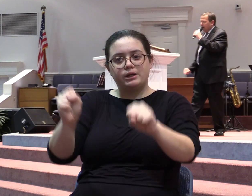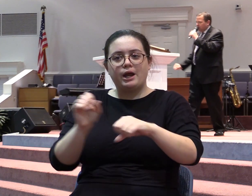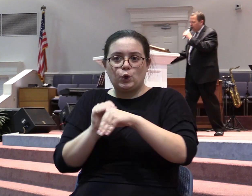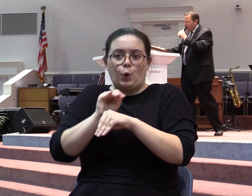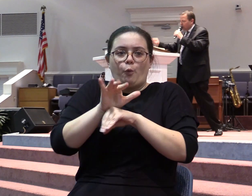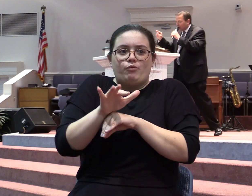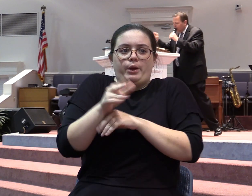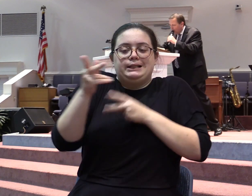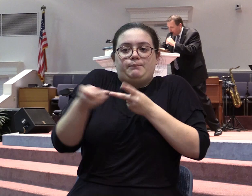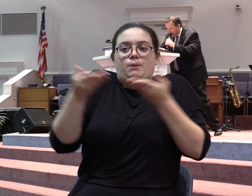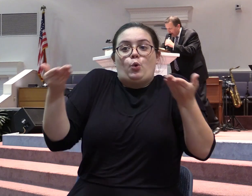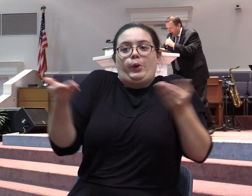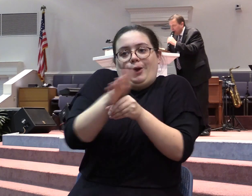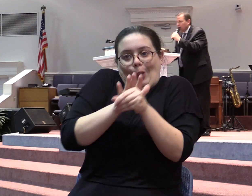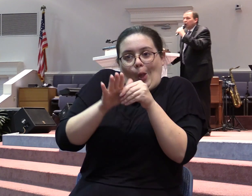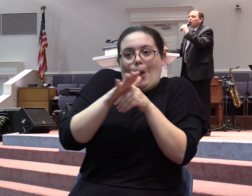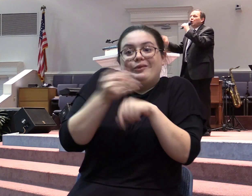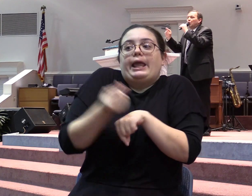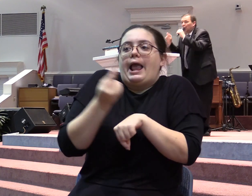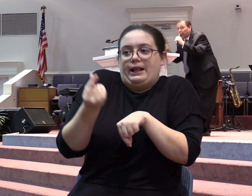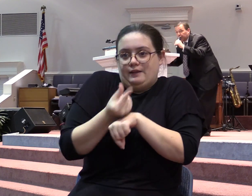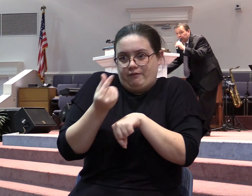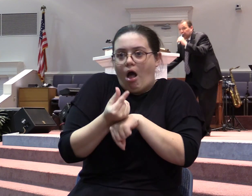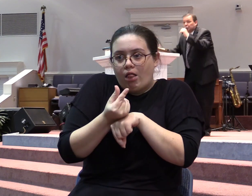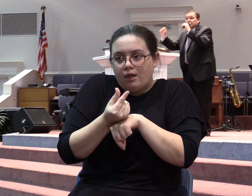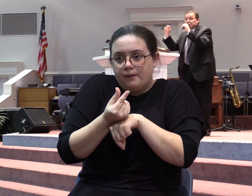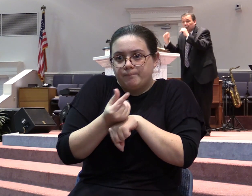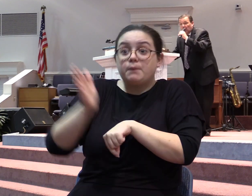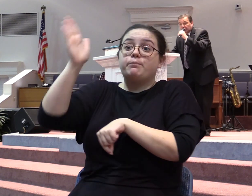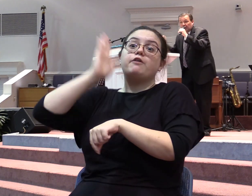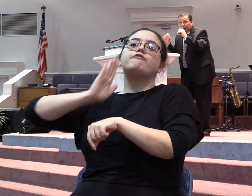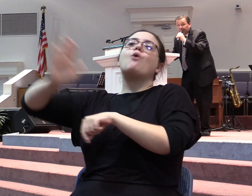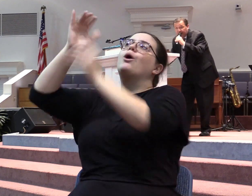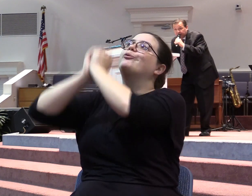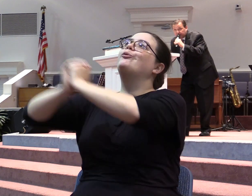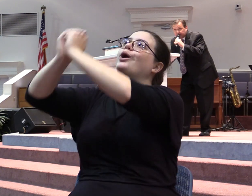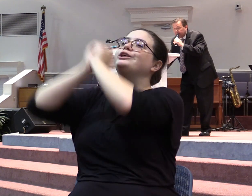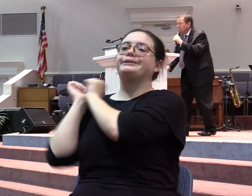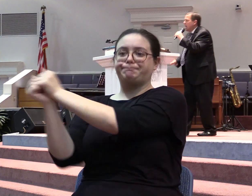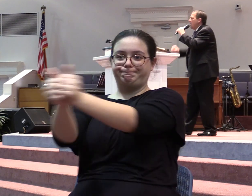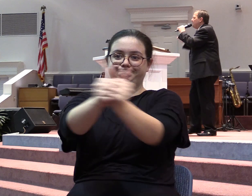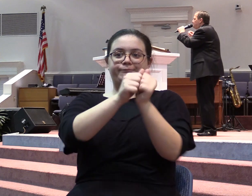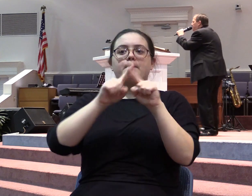reach out to those locally who used to worship with us.